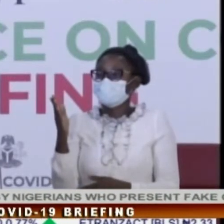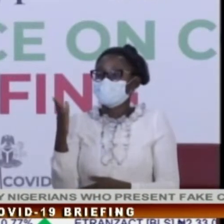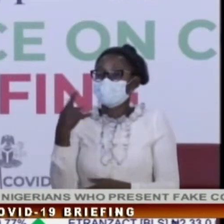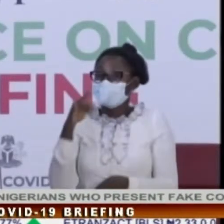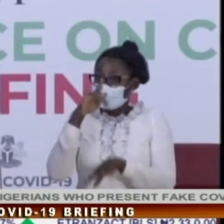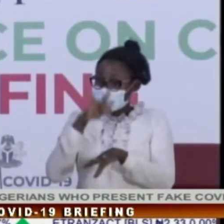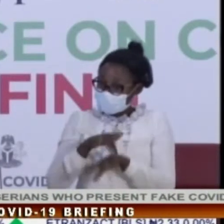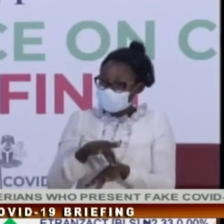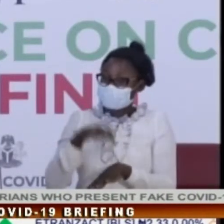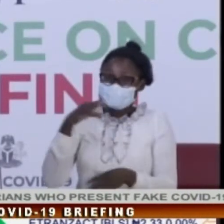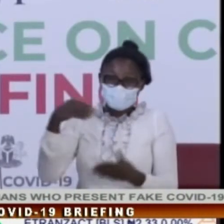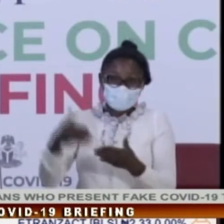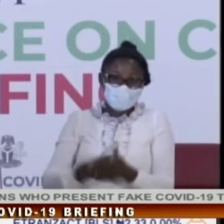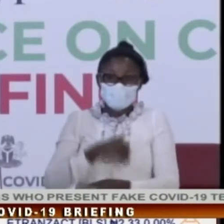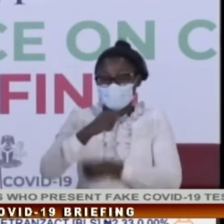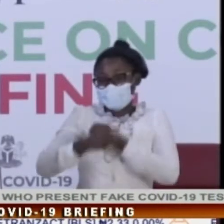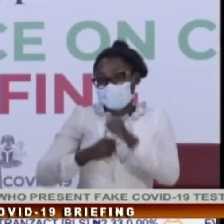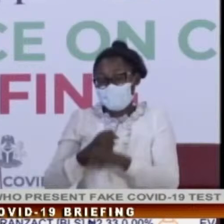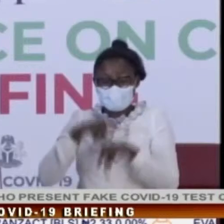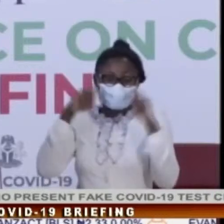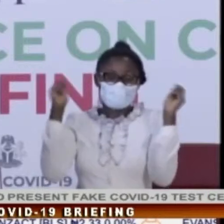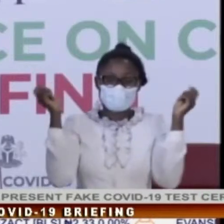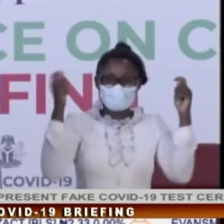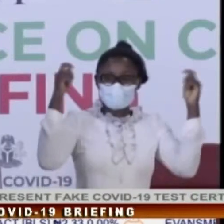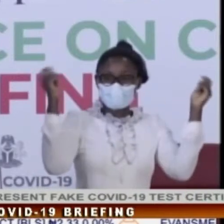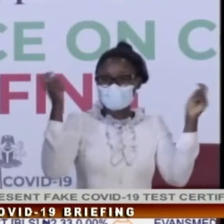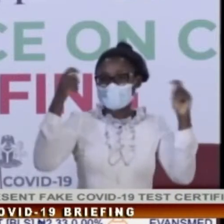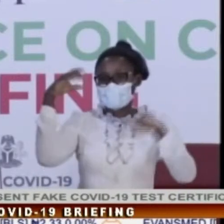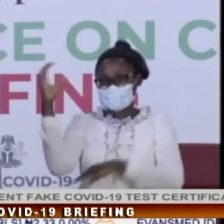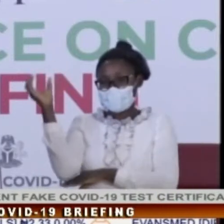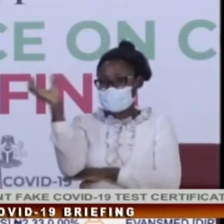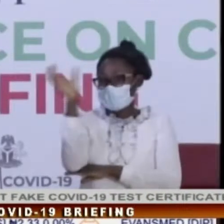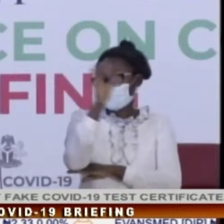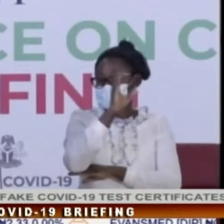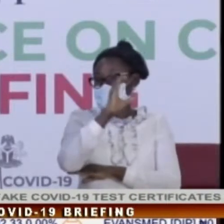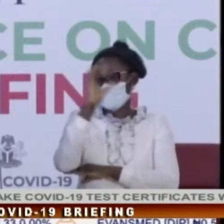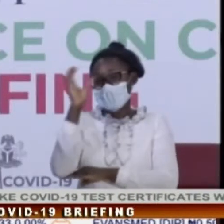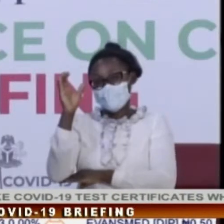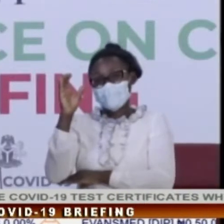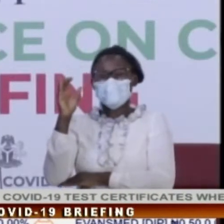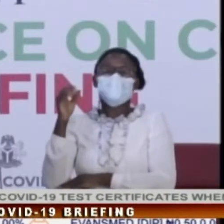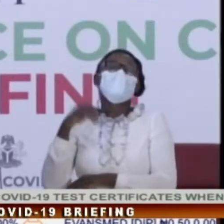Double the peak of the first wave.